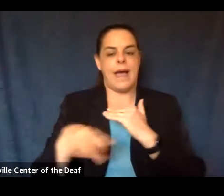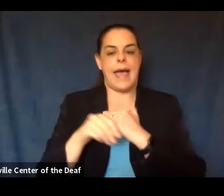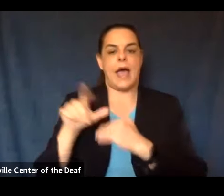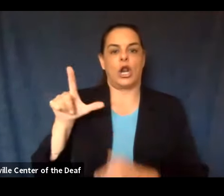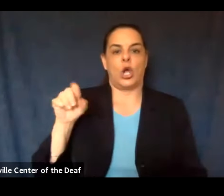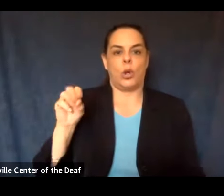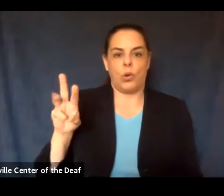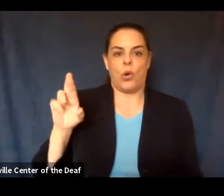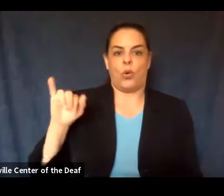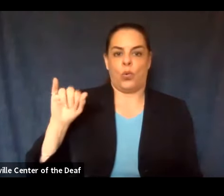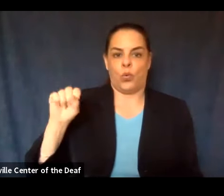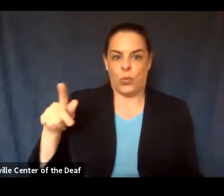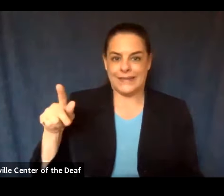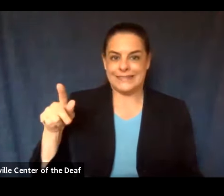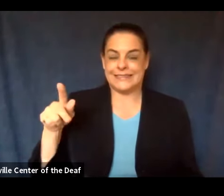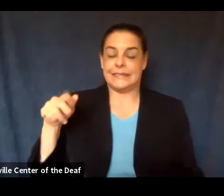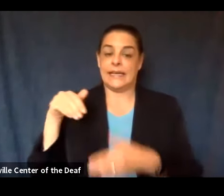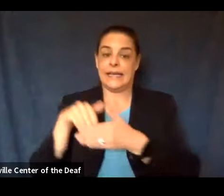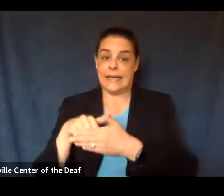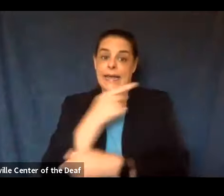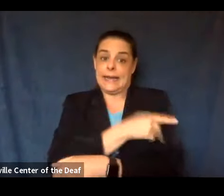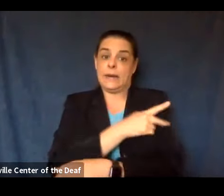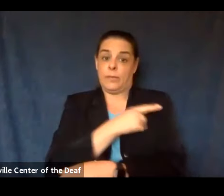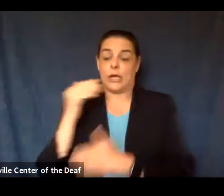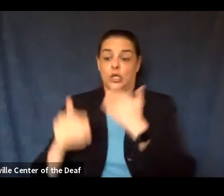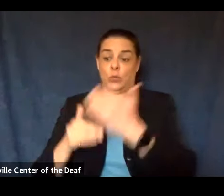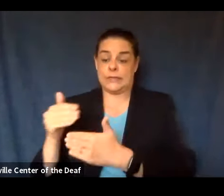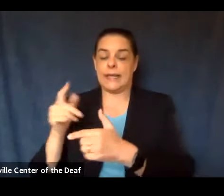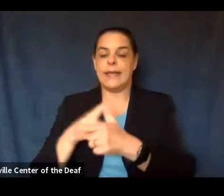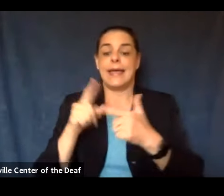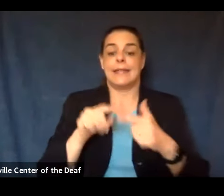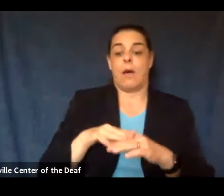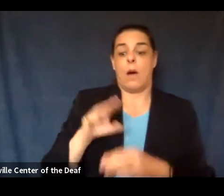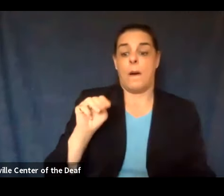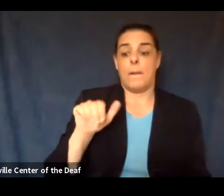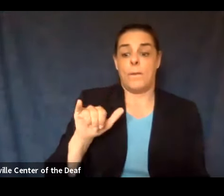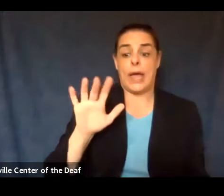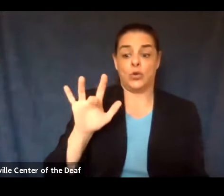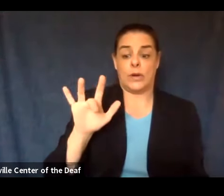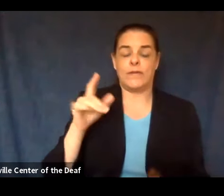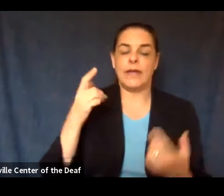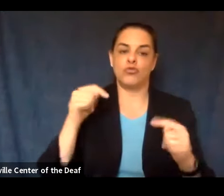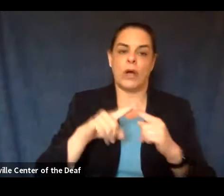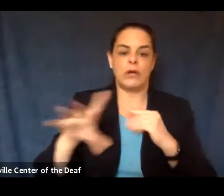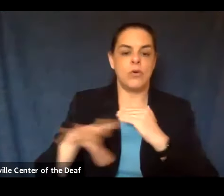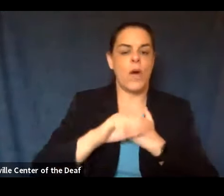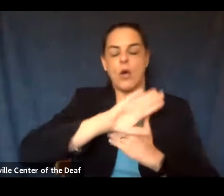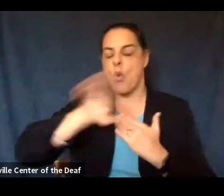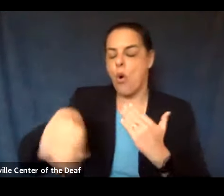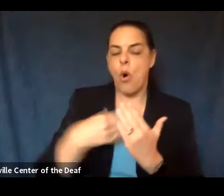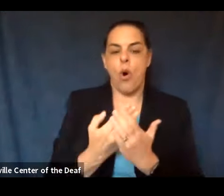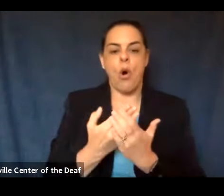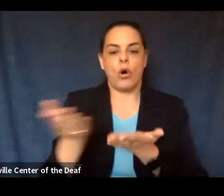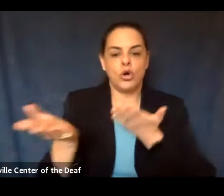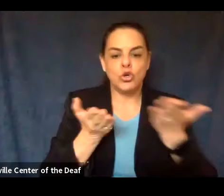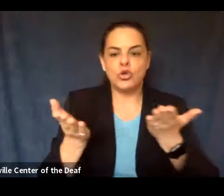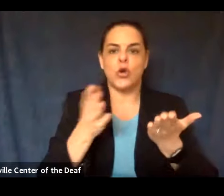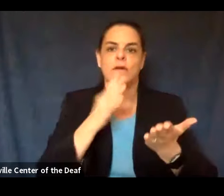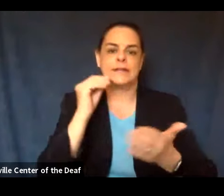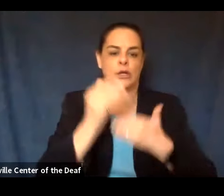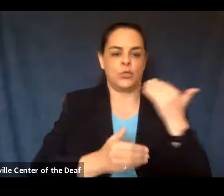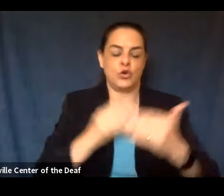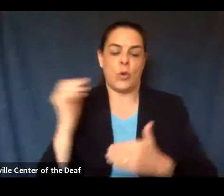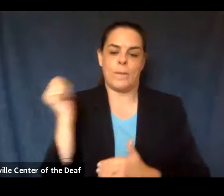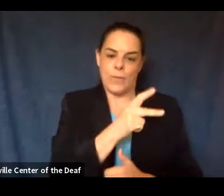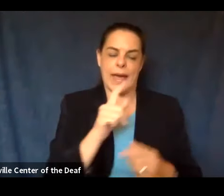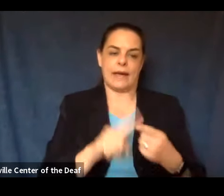low-risk inpatient procedures. And then on May 25th, adding all procedures and services back to our campus with a hope,